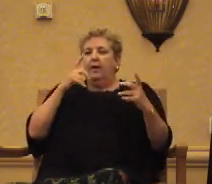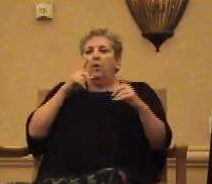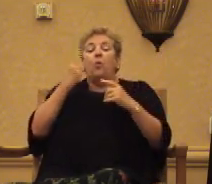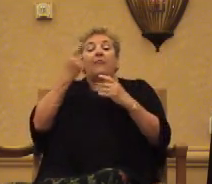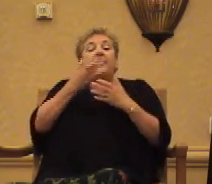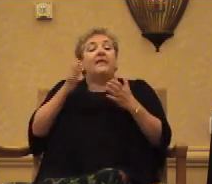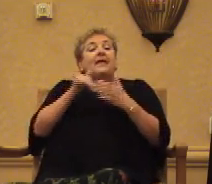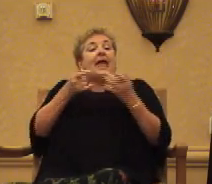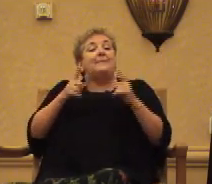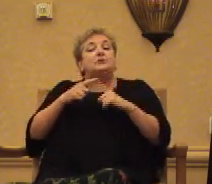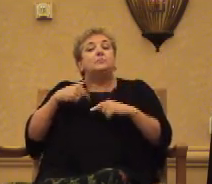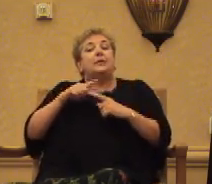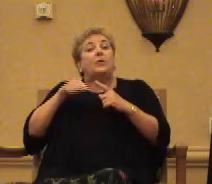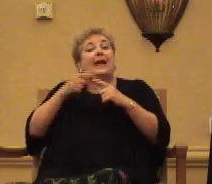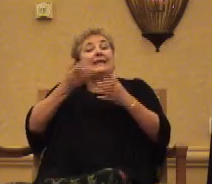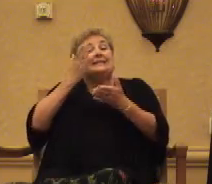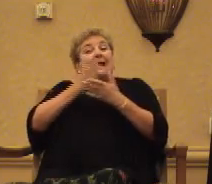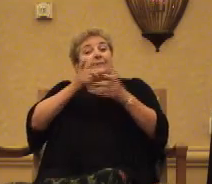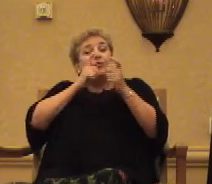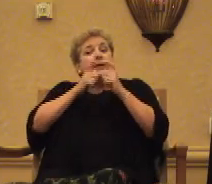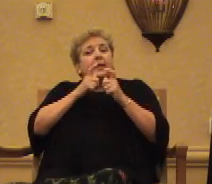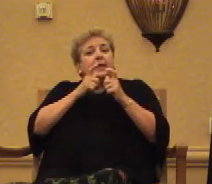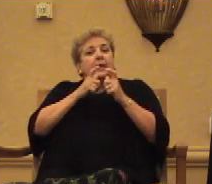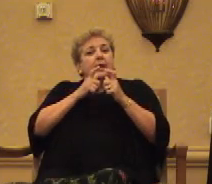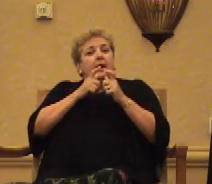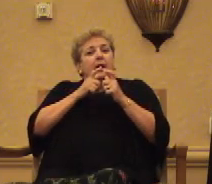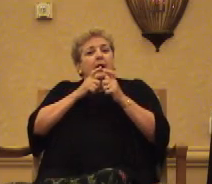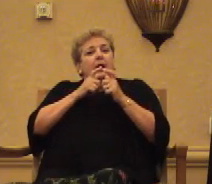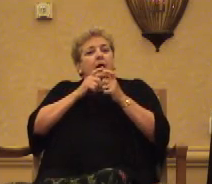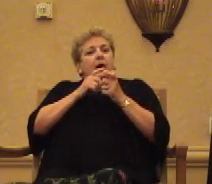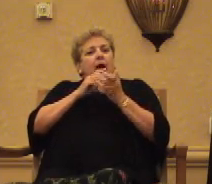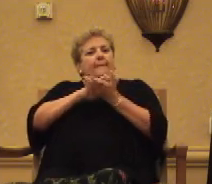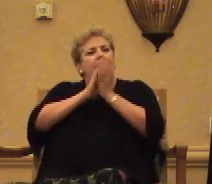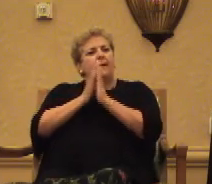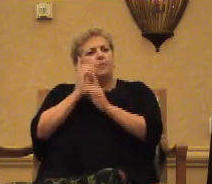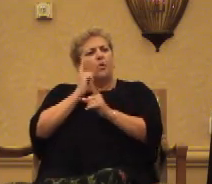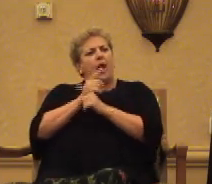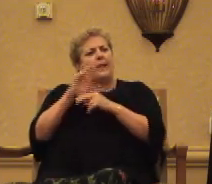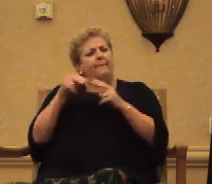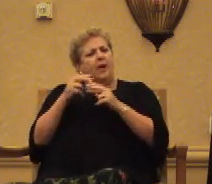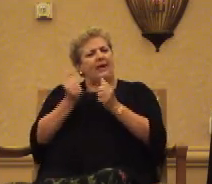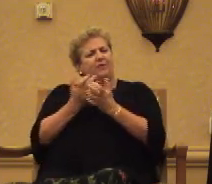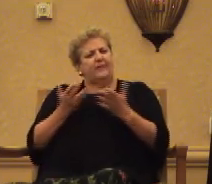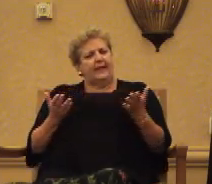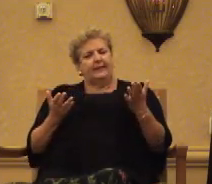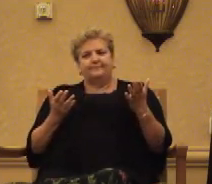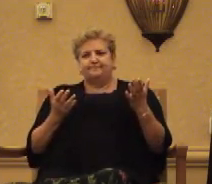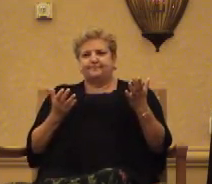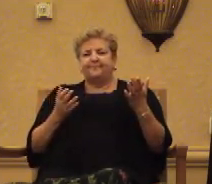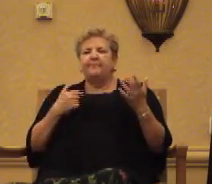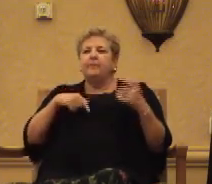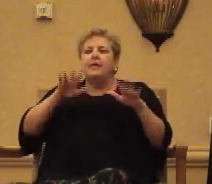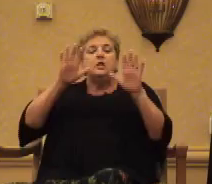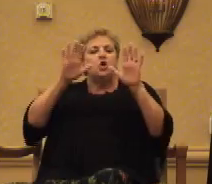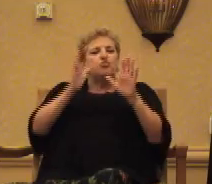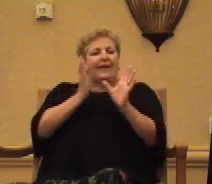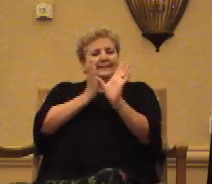stop drinking is I get right about everything. And there was a great psychiatrist who nailed me